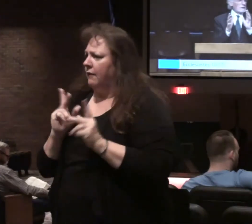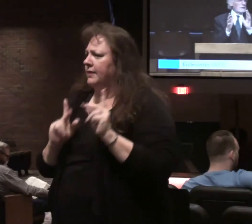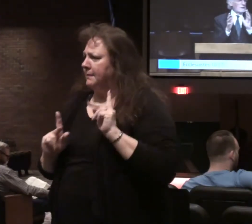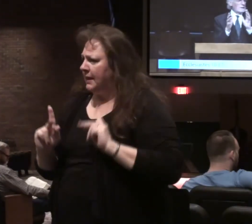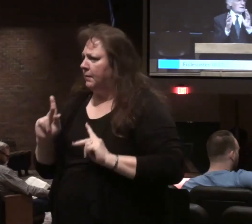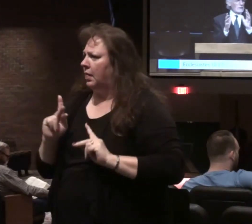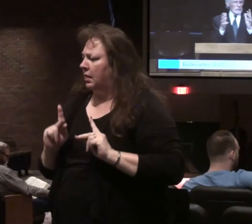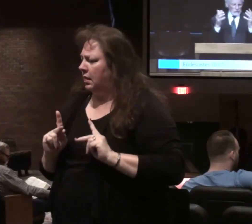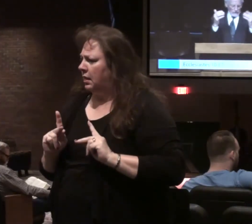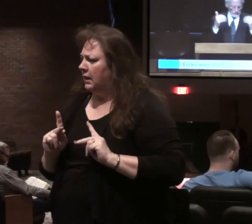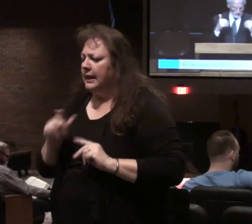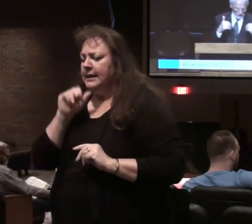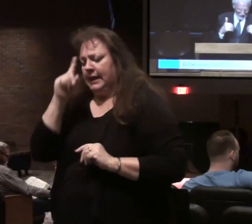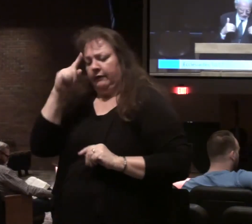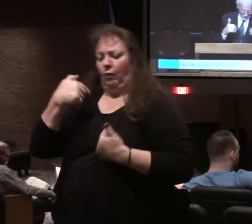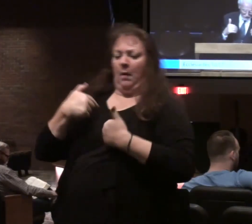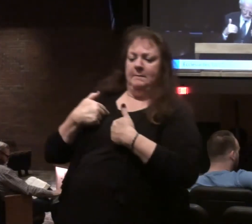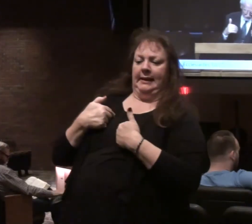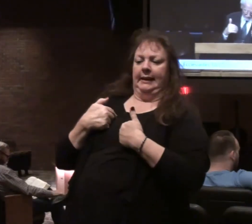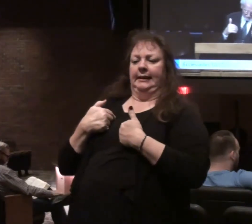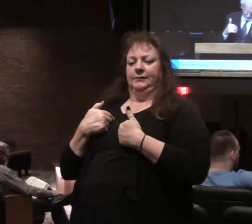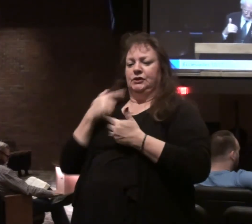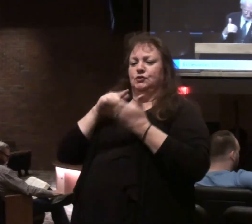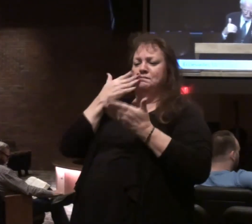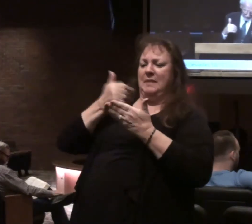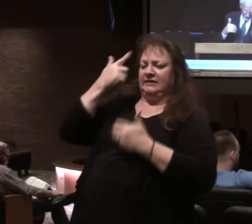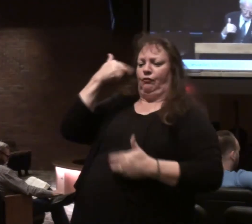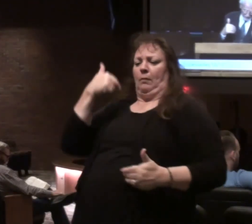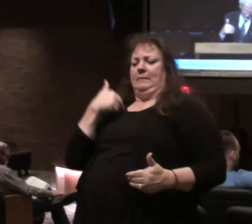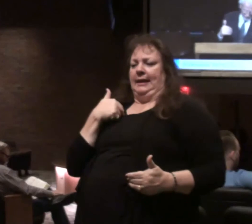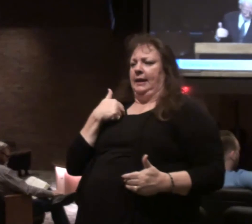people, not just for themselves.